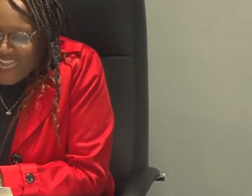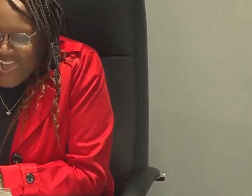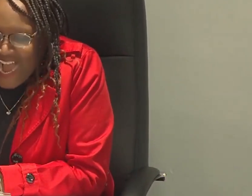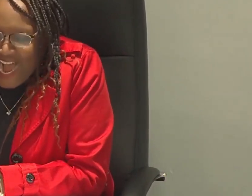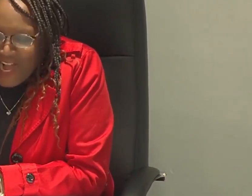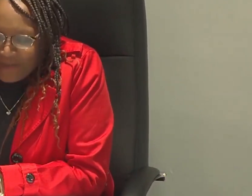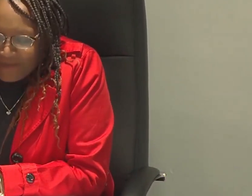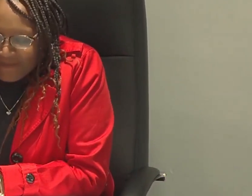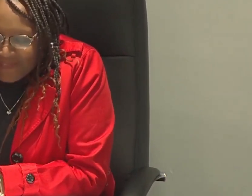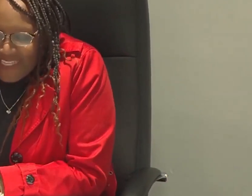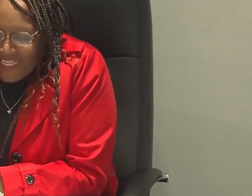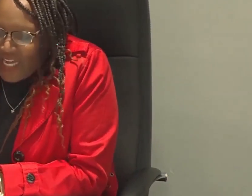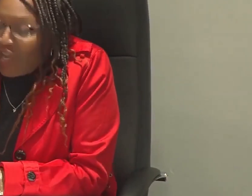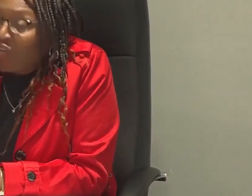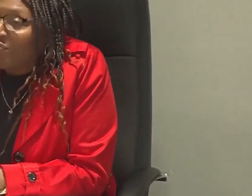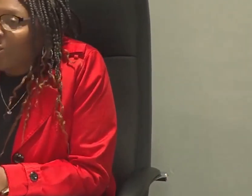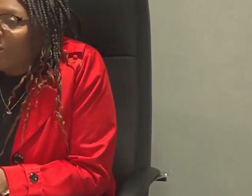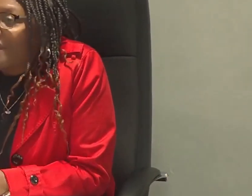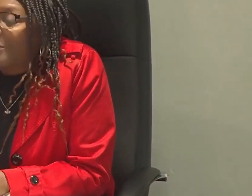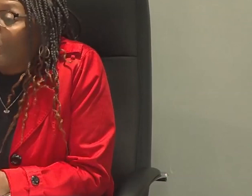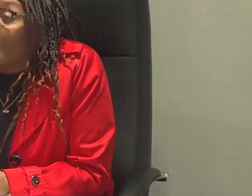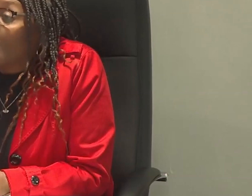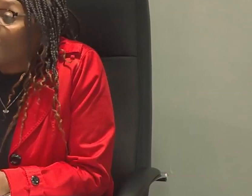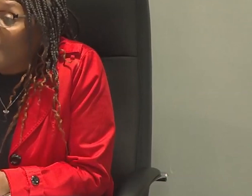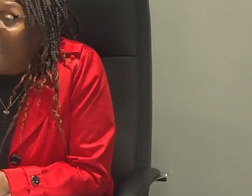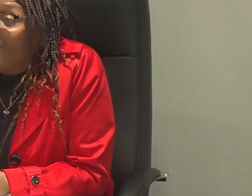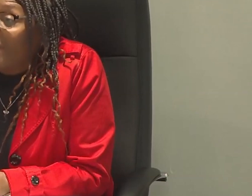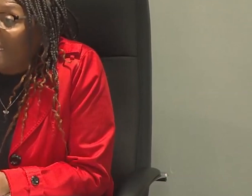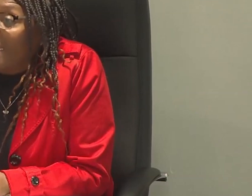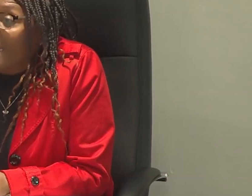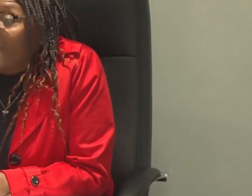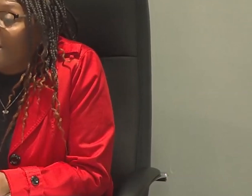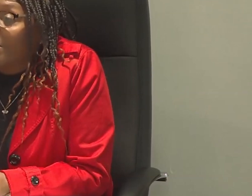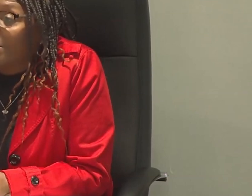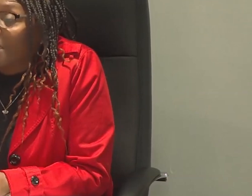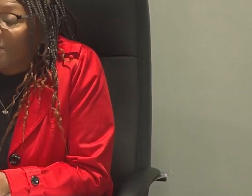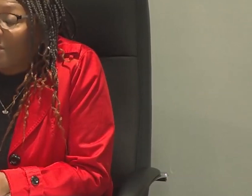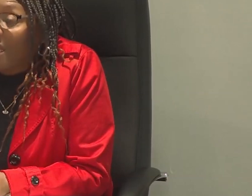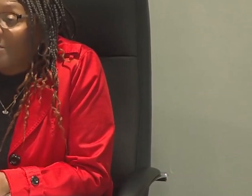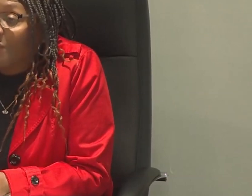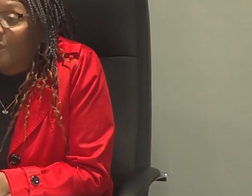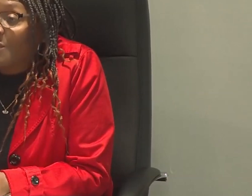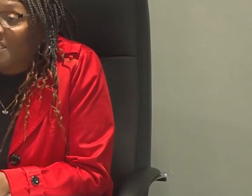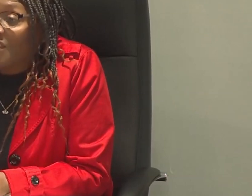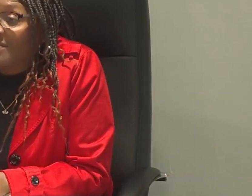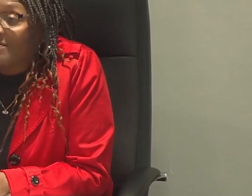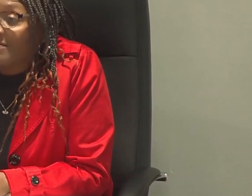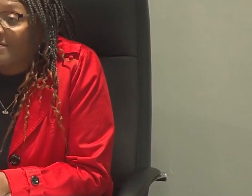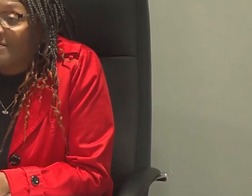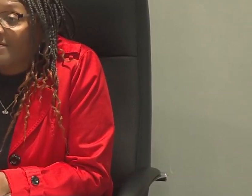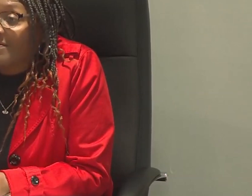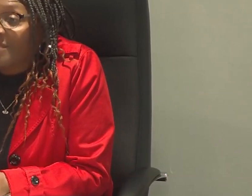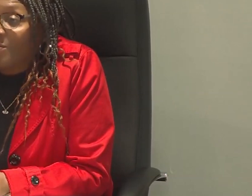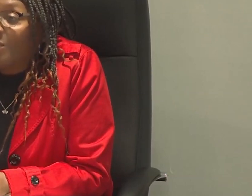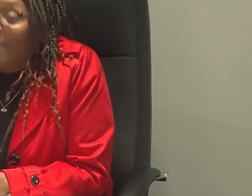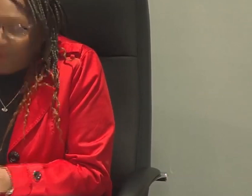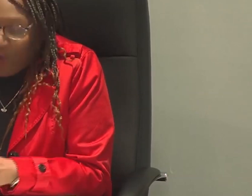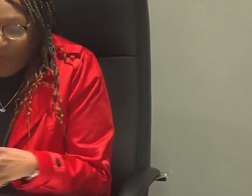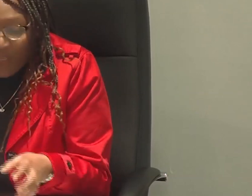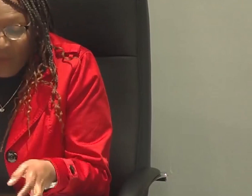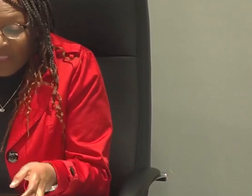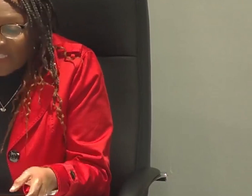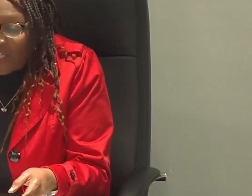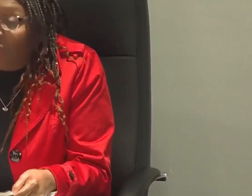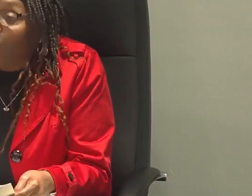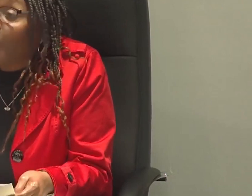meeting. Call it to order at this point. Do we have any public comments for closed session? We have no